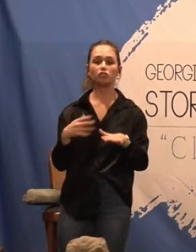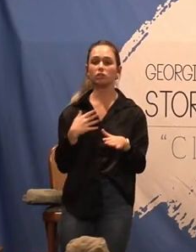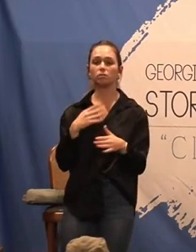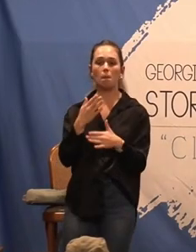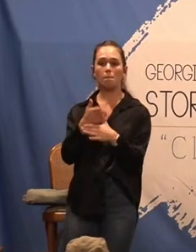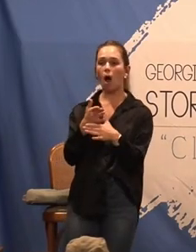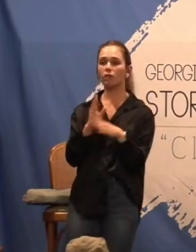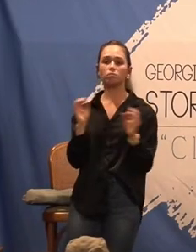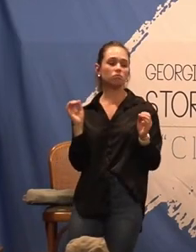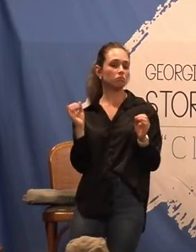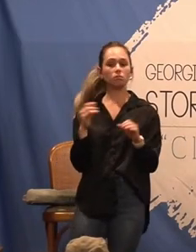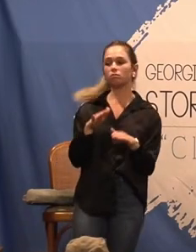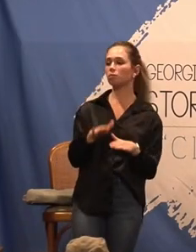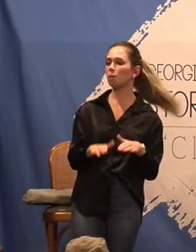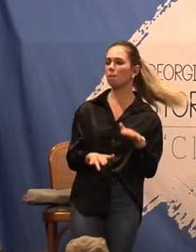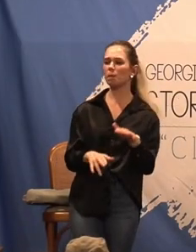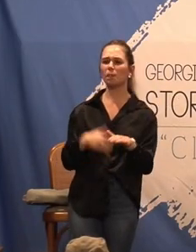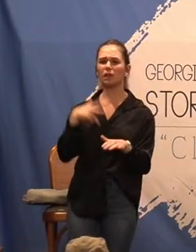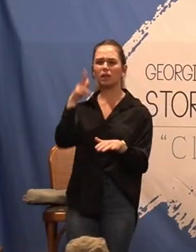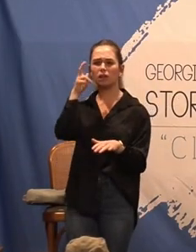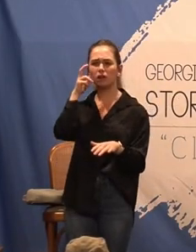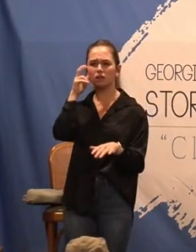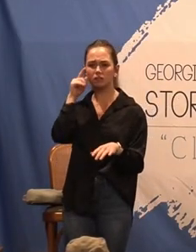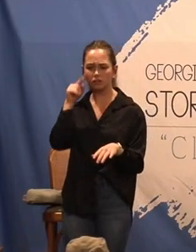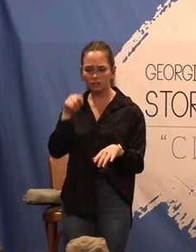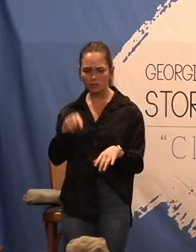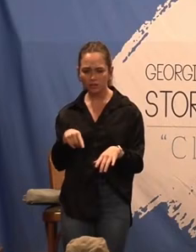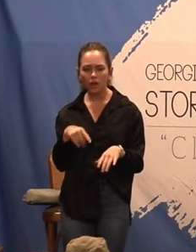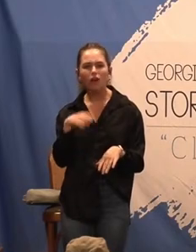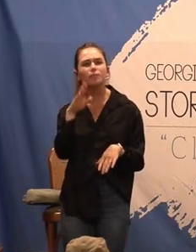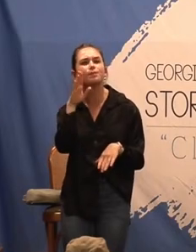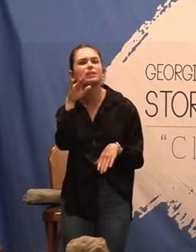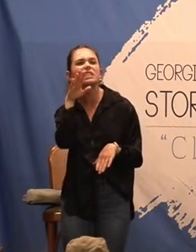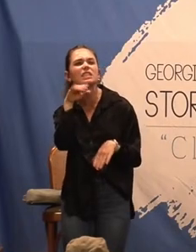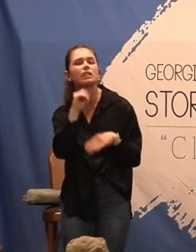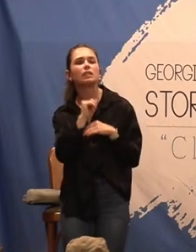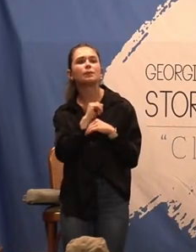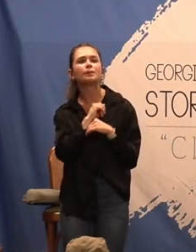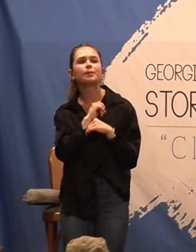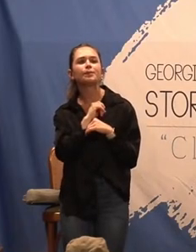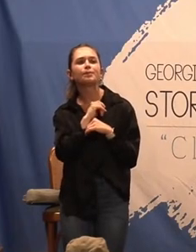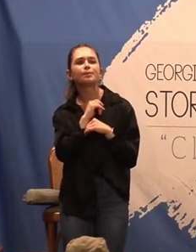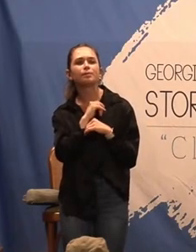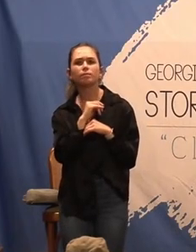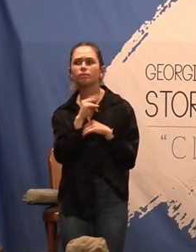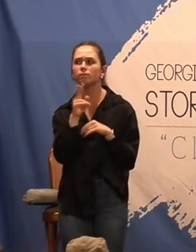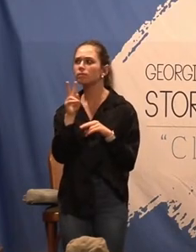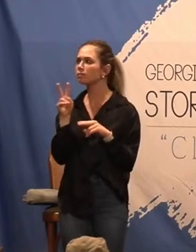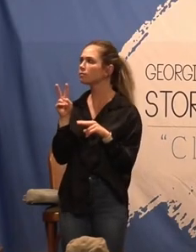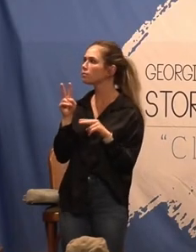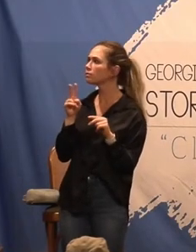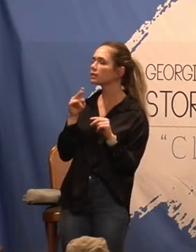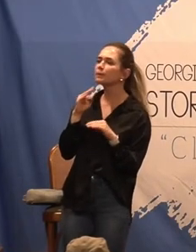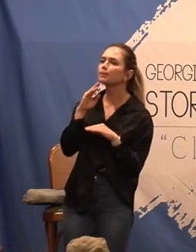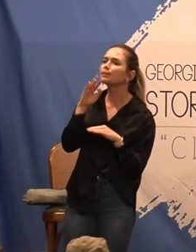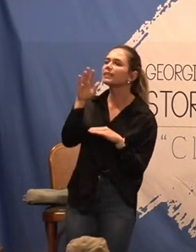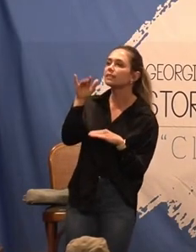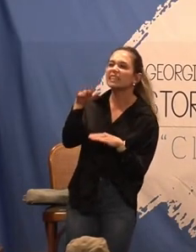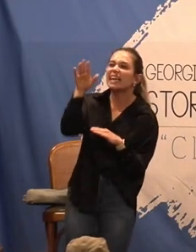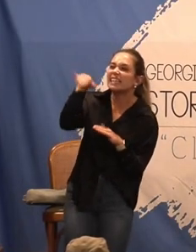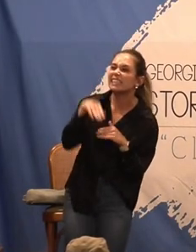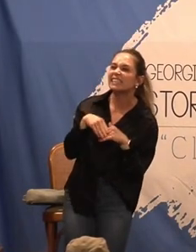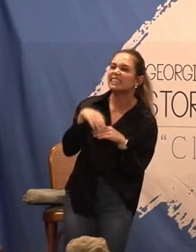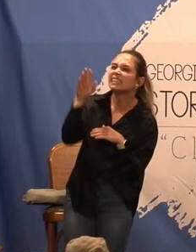business, and he heard something in the ground going, psst, psst. He looked around, psst. Hey,